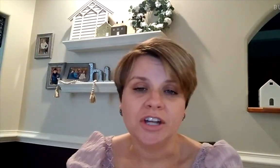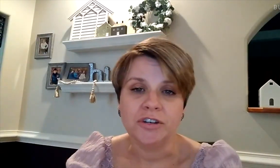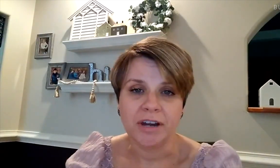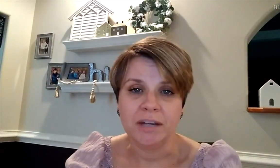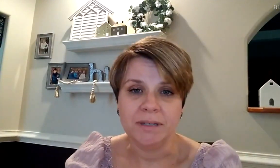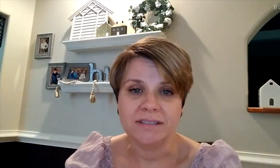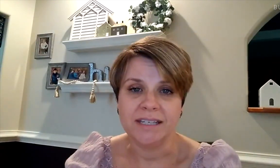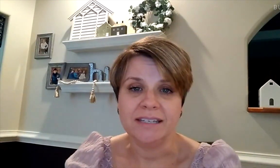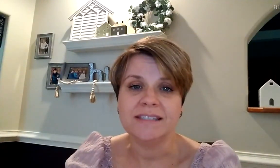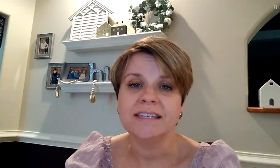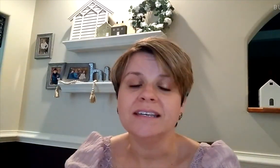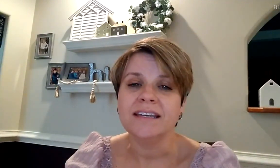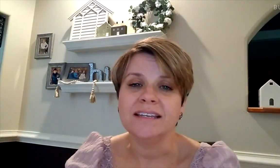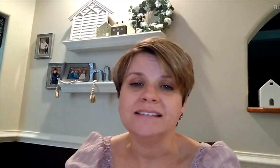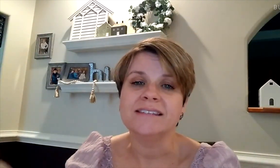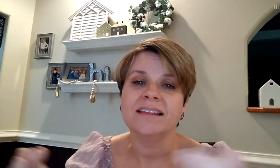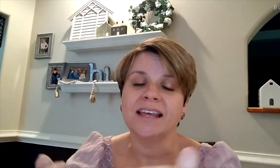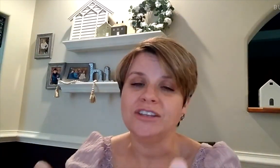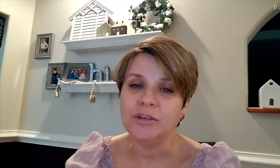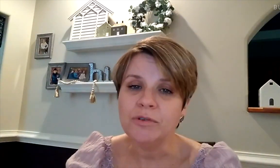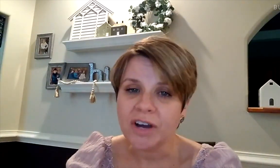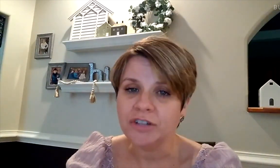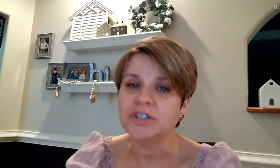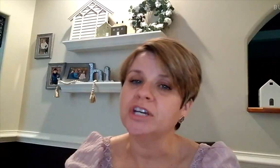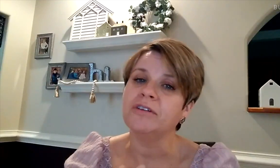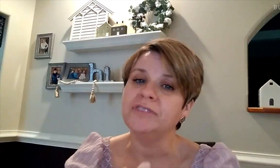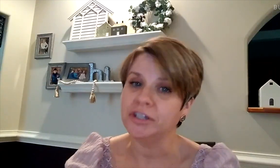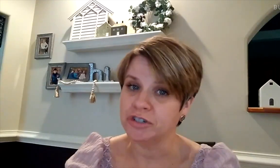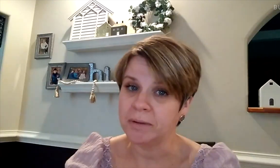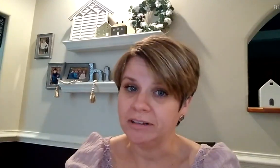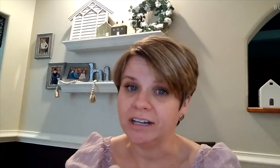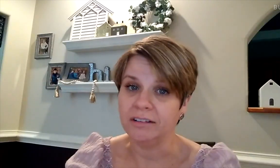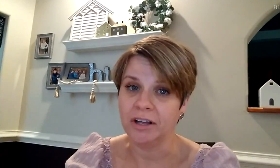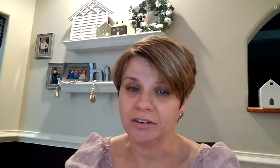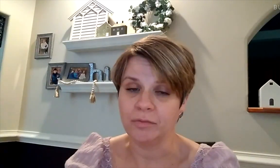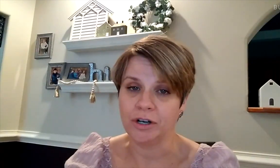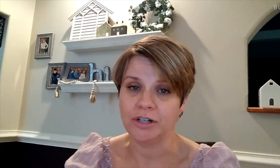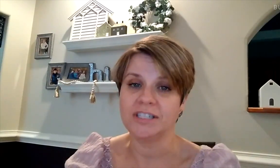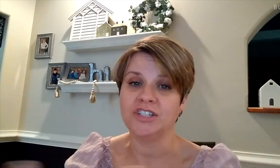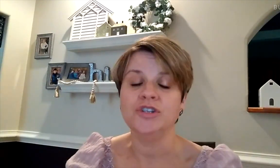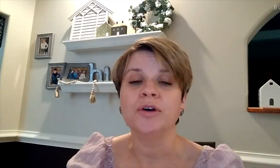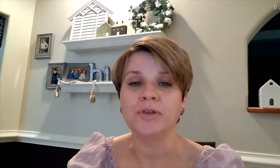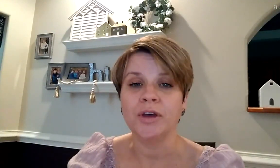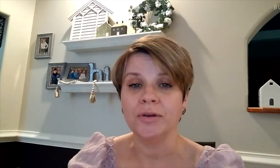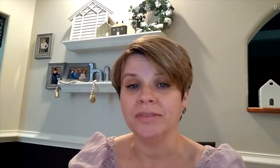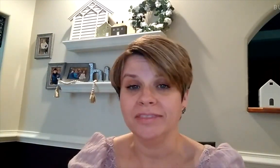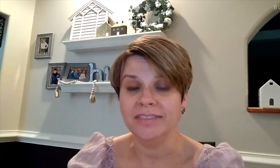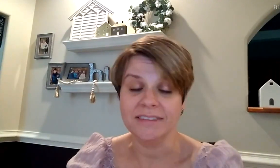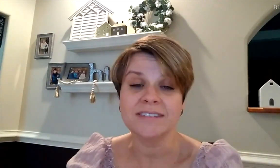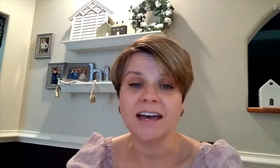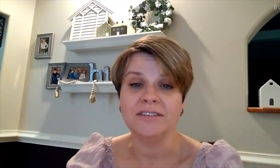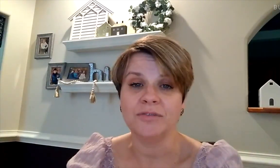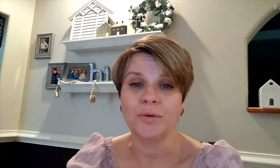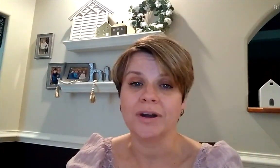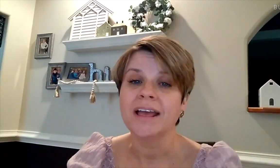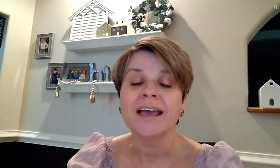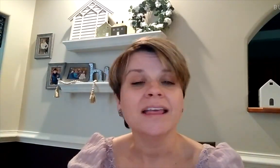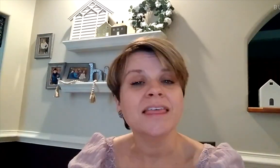your ABCs is that you will find yourself fingerspelling a lot of words that you don't know the sign for, and that